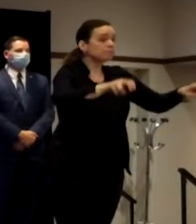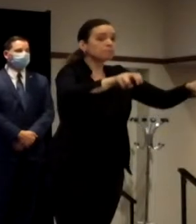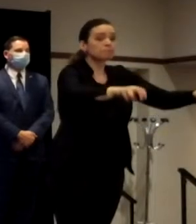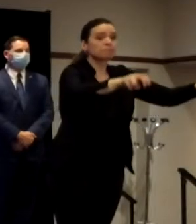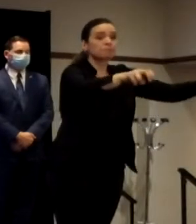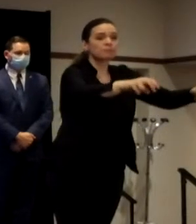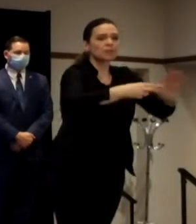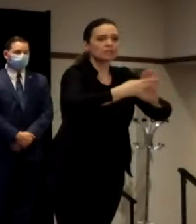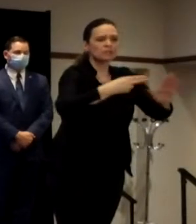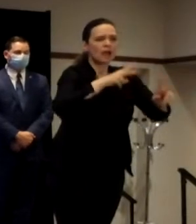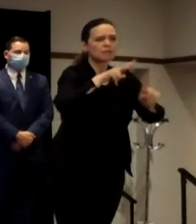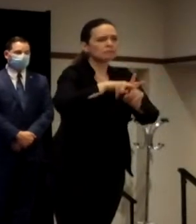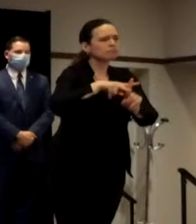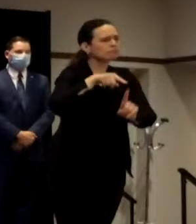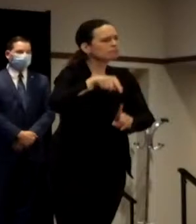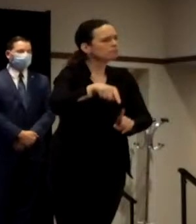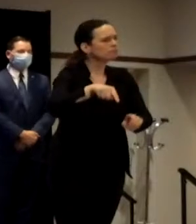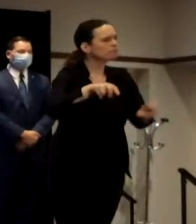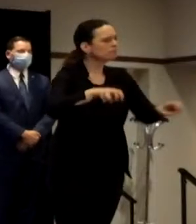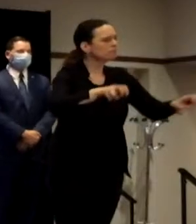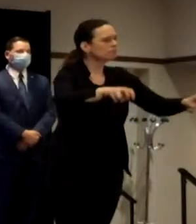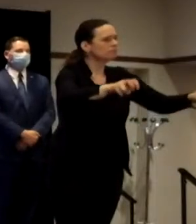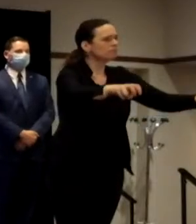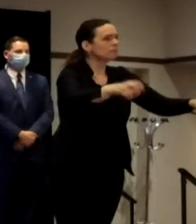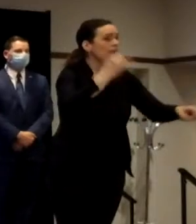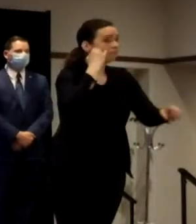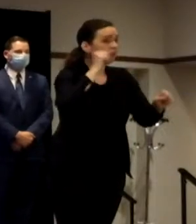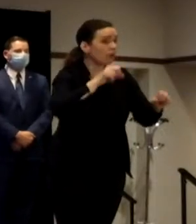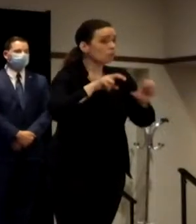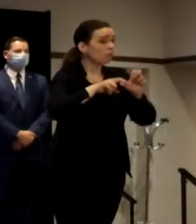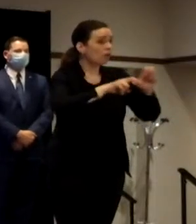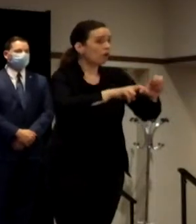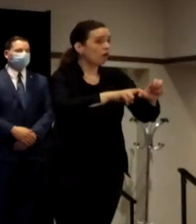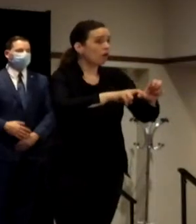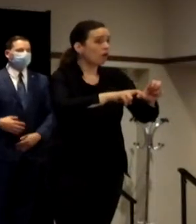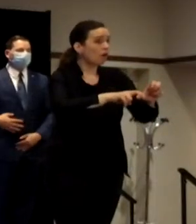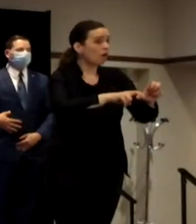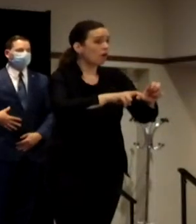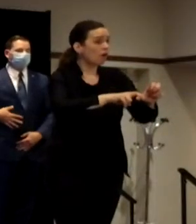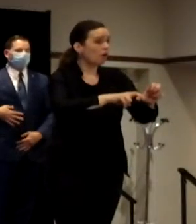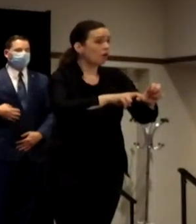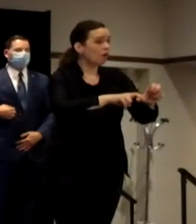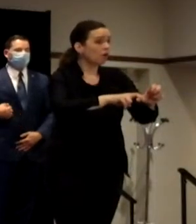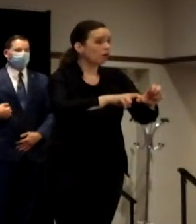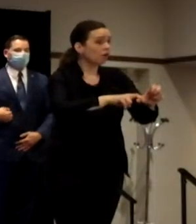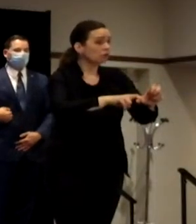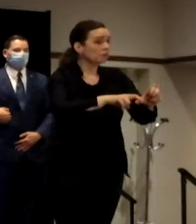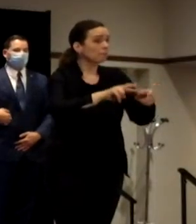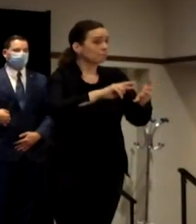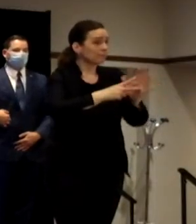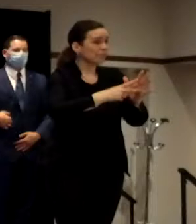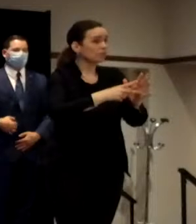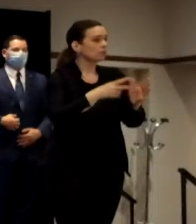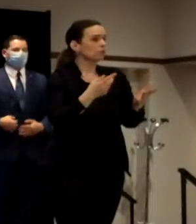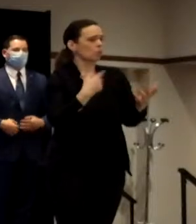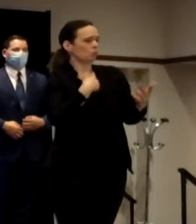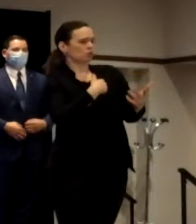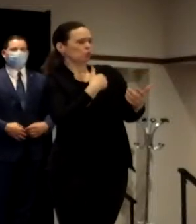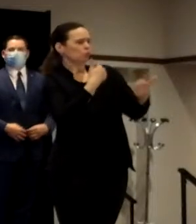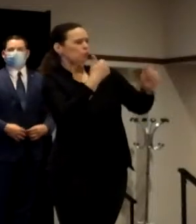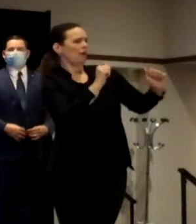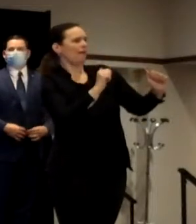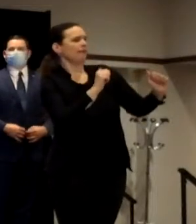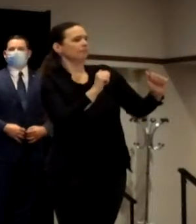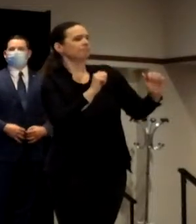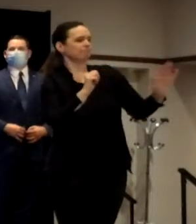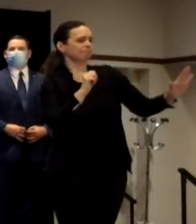bus ride is short for some of them, they could actually share a seat? So so we are just trying to say that 3 feet we'll try